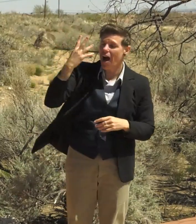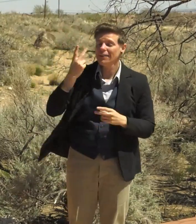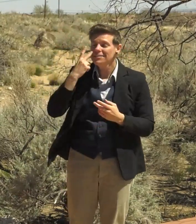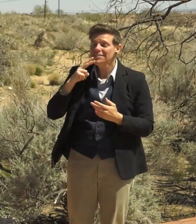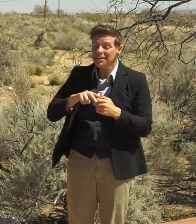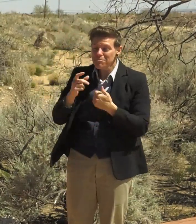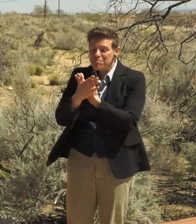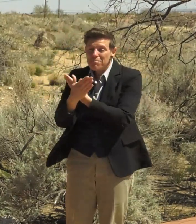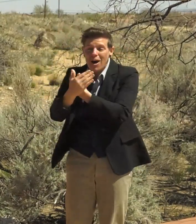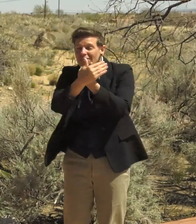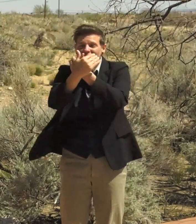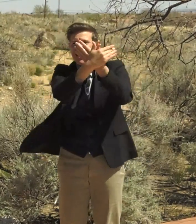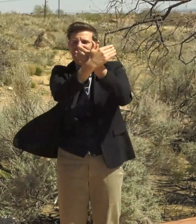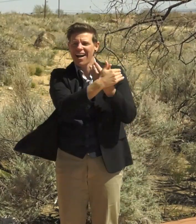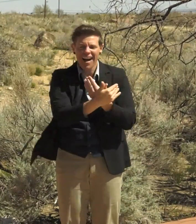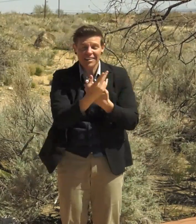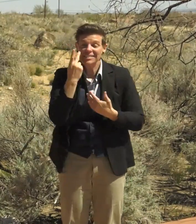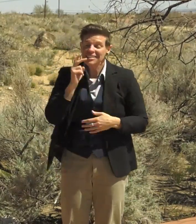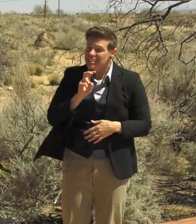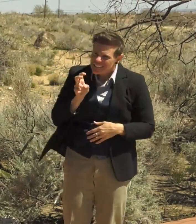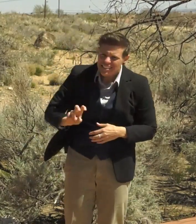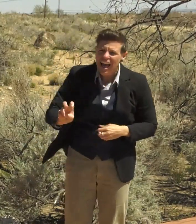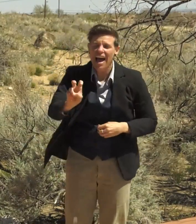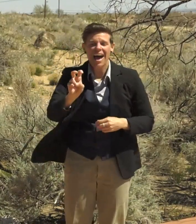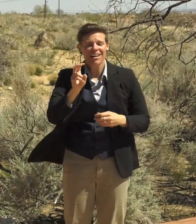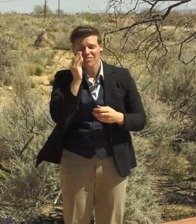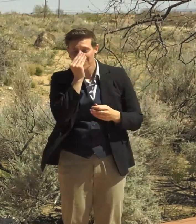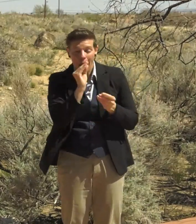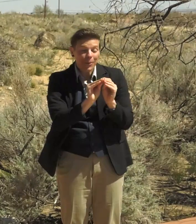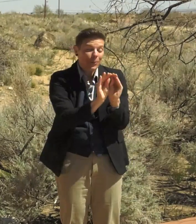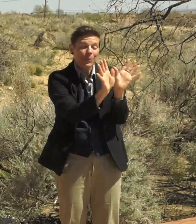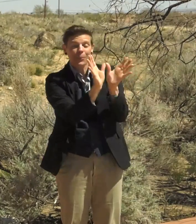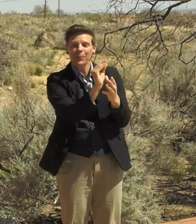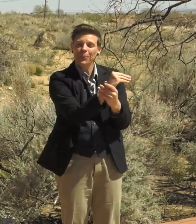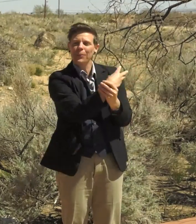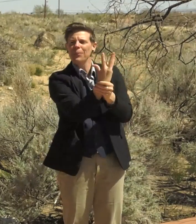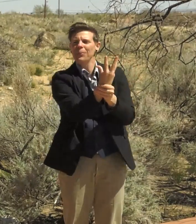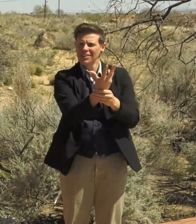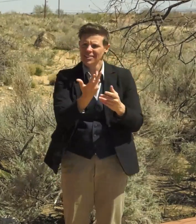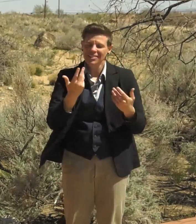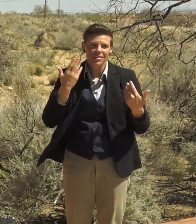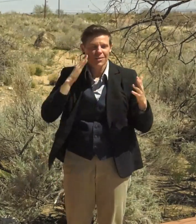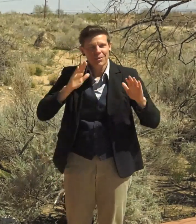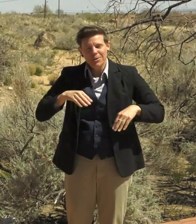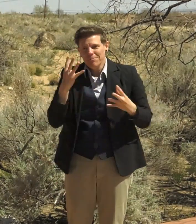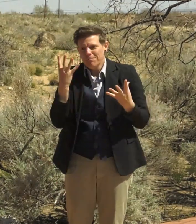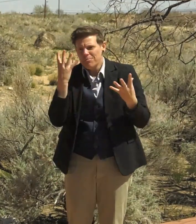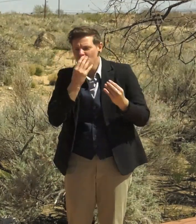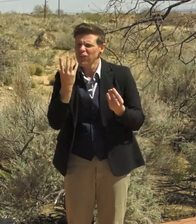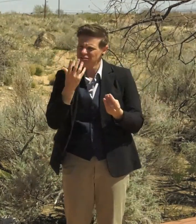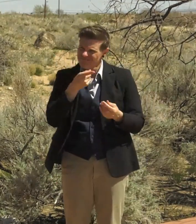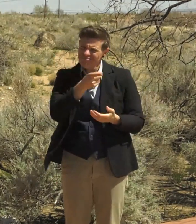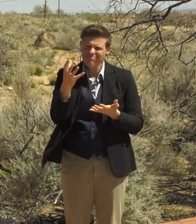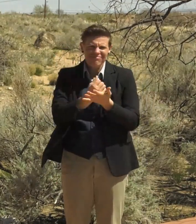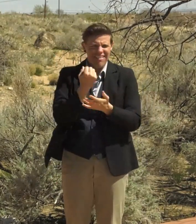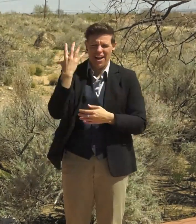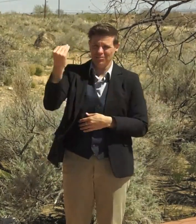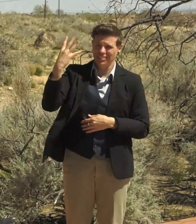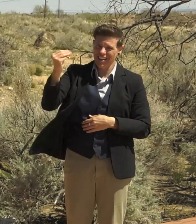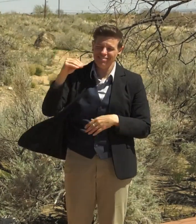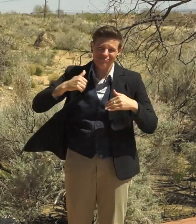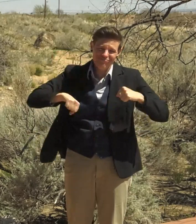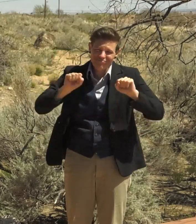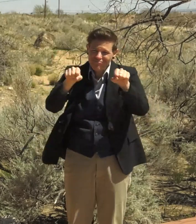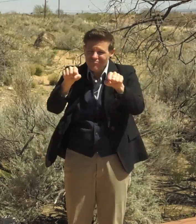new every single day. It's just a beautiful time to be outdoors in our backyards or in the open space. And so I encourage you to